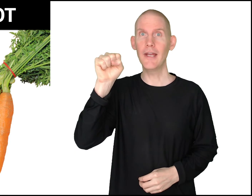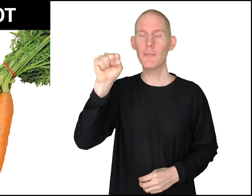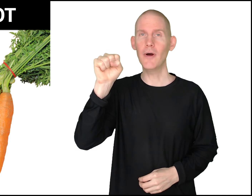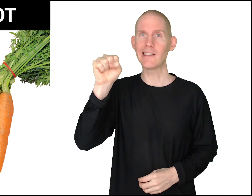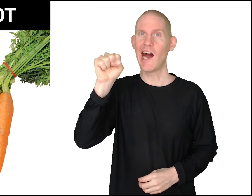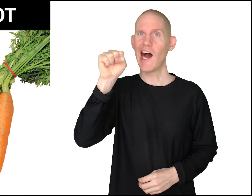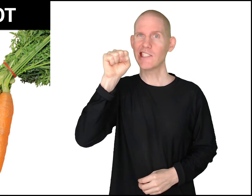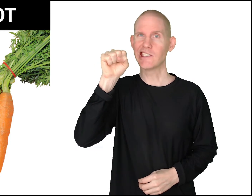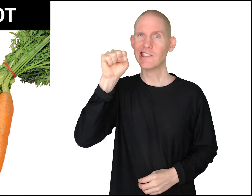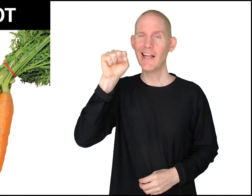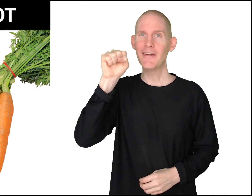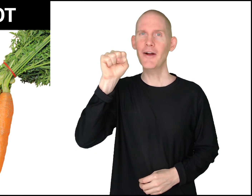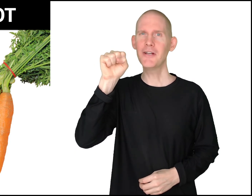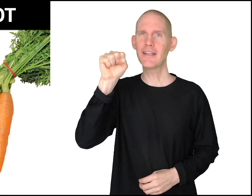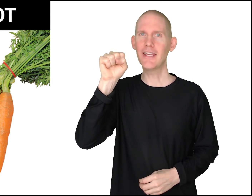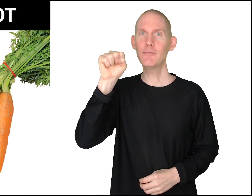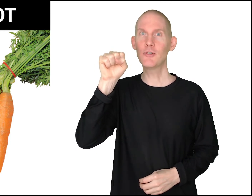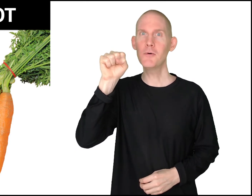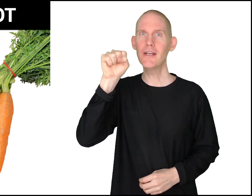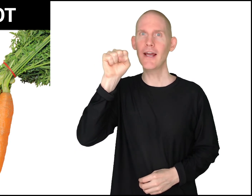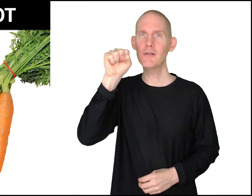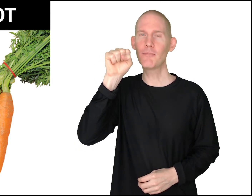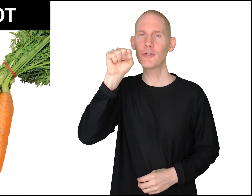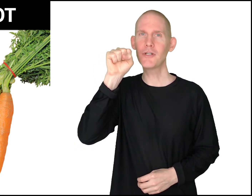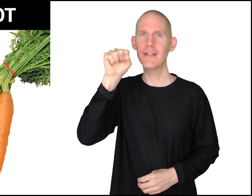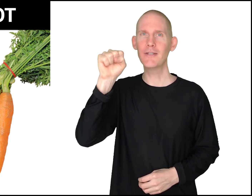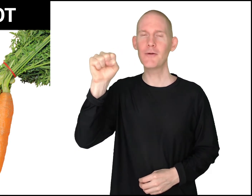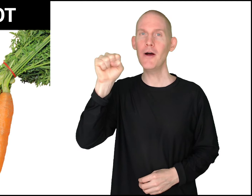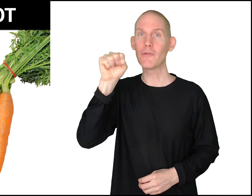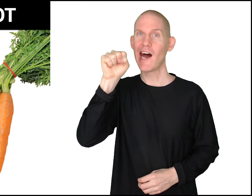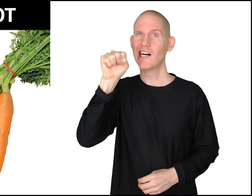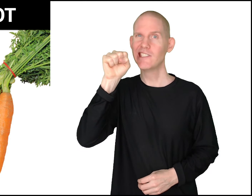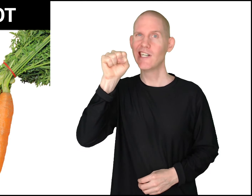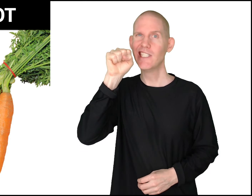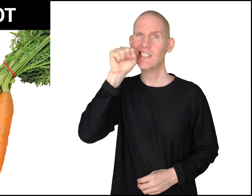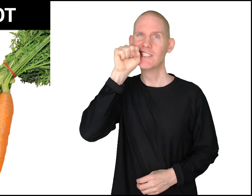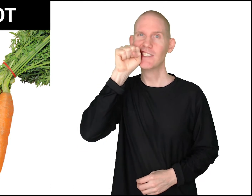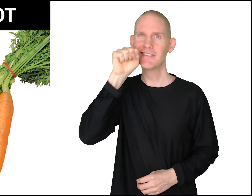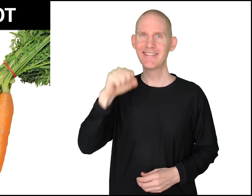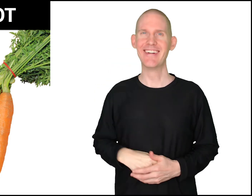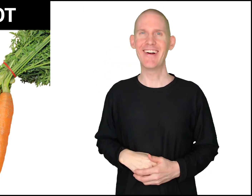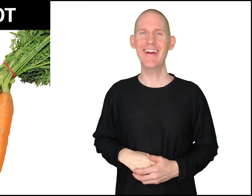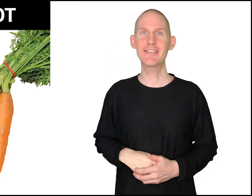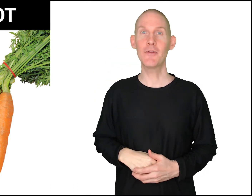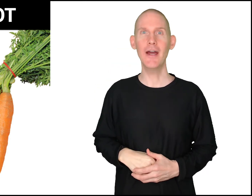a bite. Now you're going to keep chewing as you push it into your mouth. All right, so that